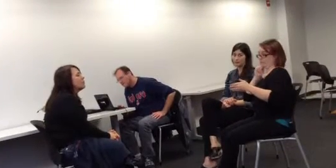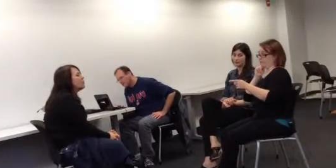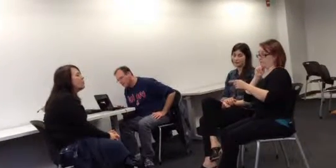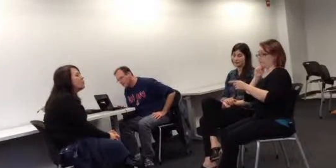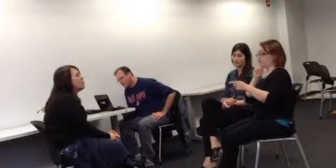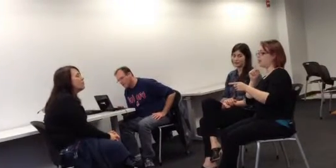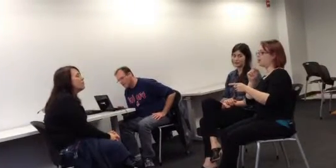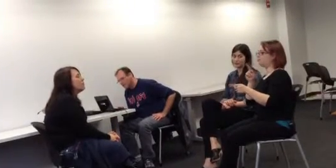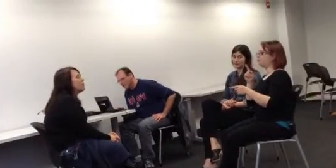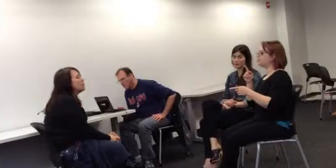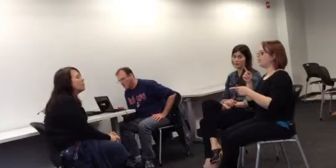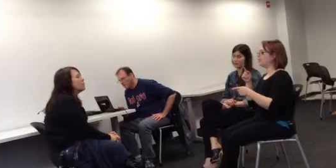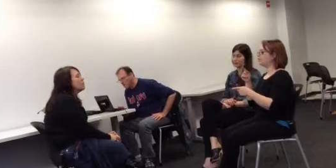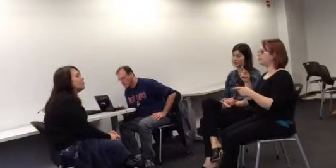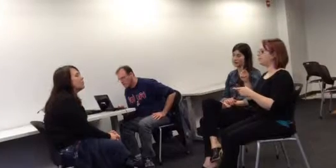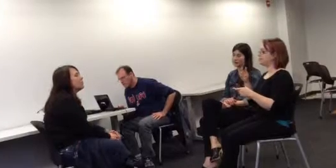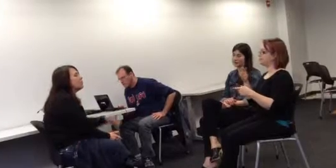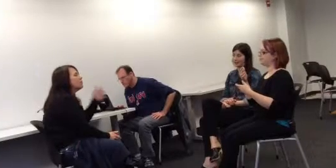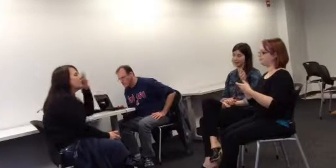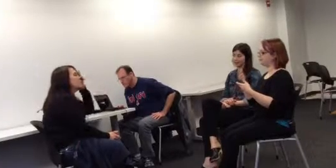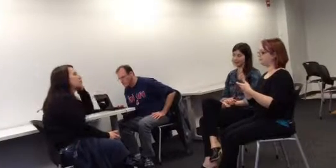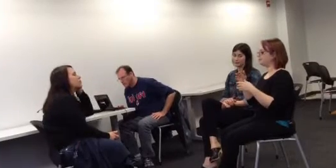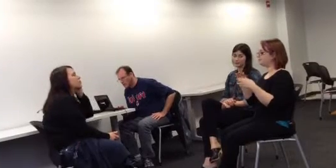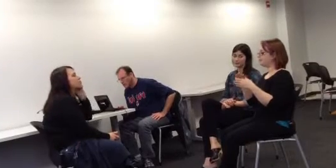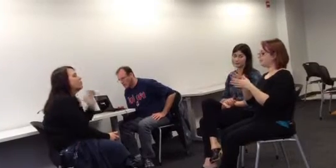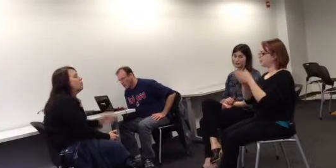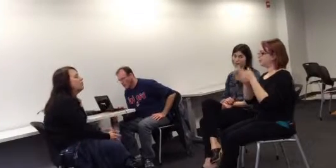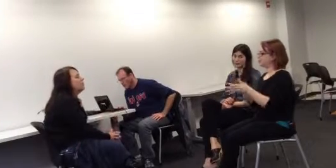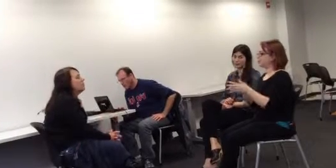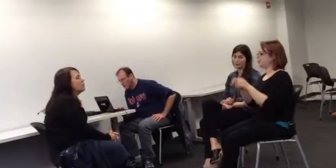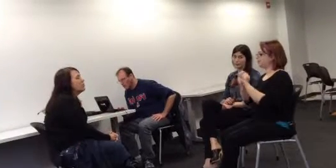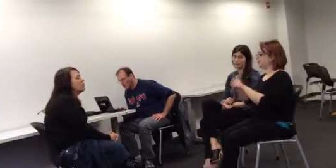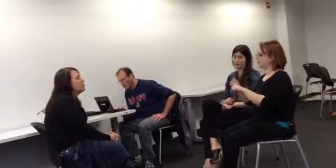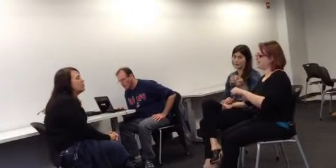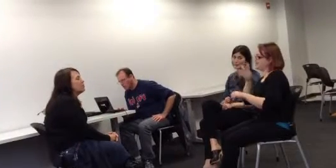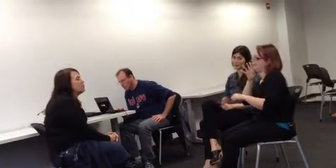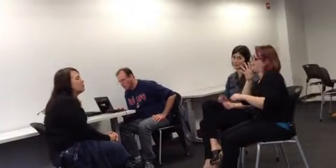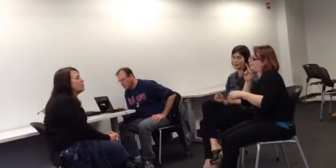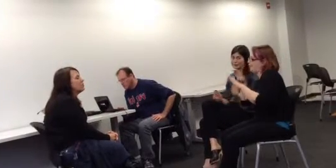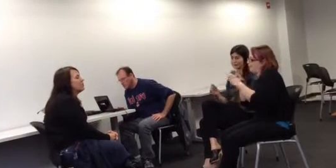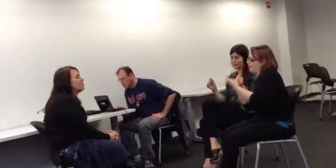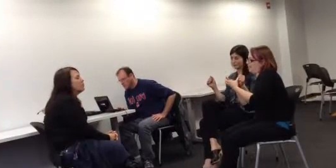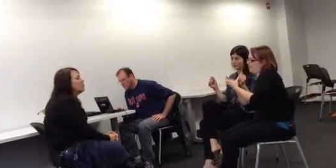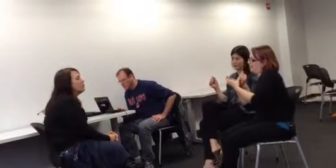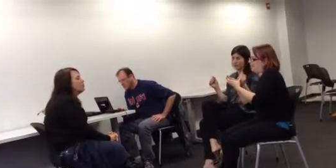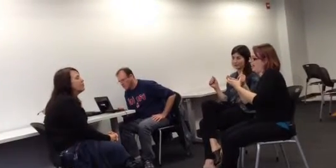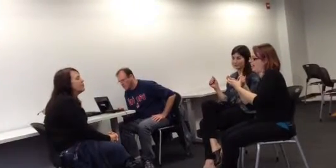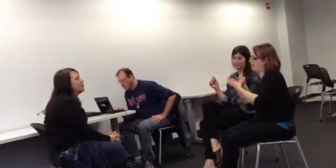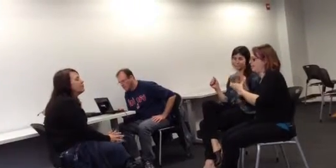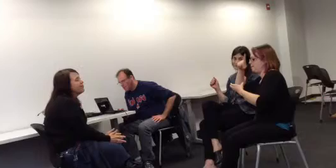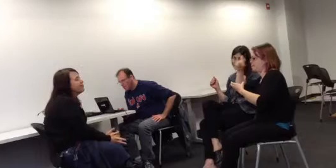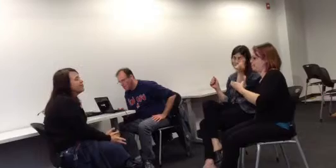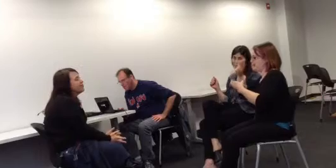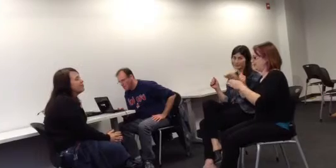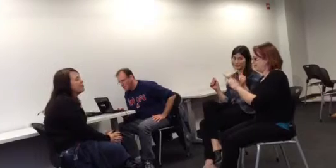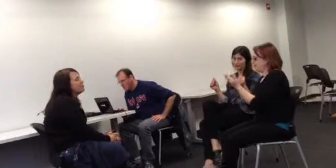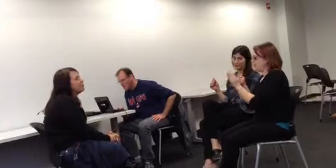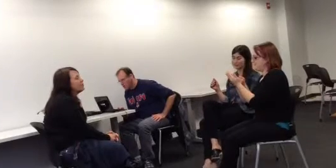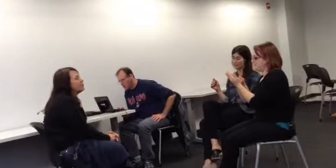And we used to get away with talking in class by putting our books over our mouths so he couldn't